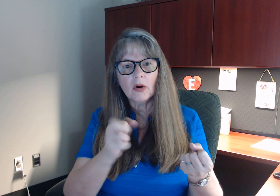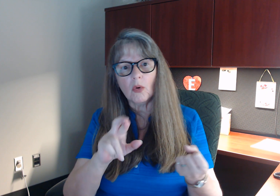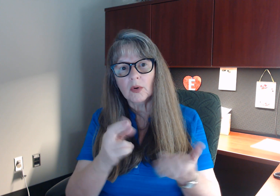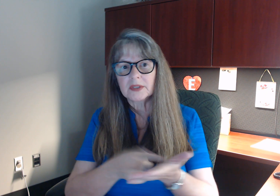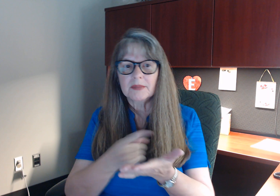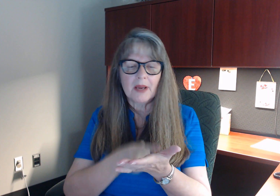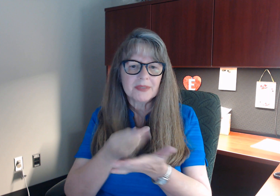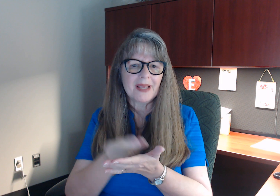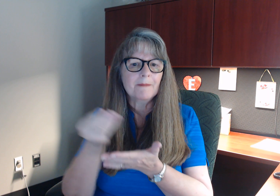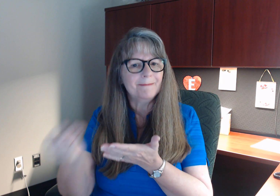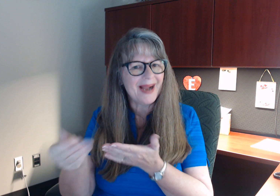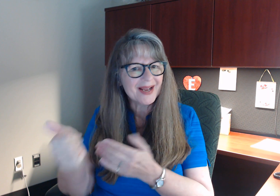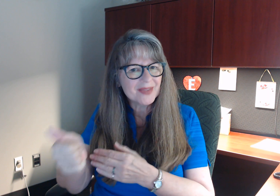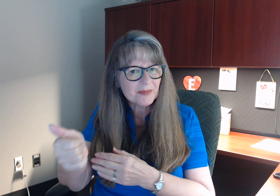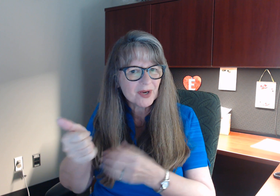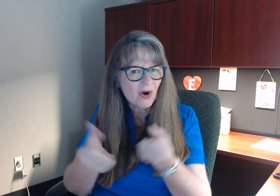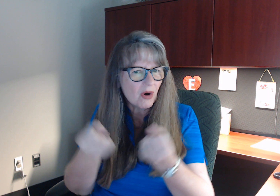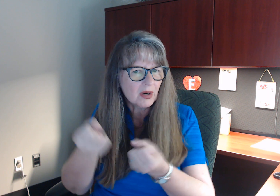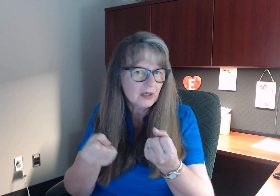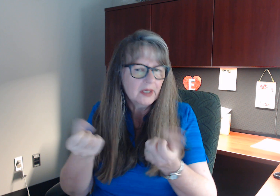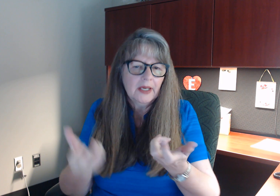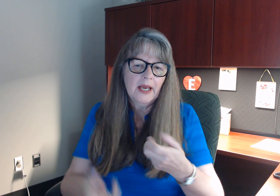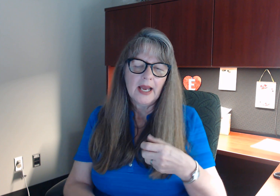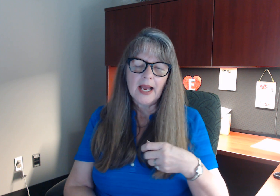or sometimes they buy them a car.